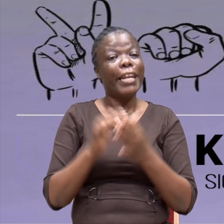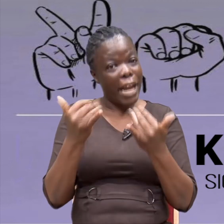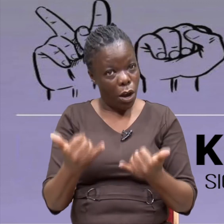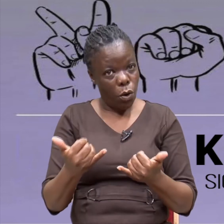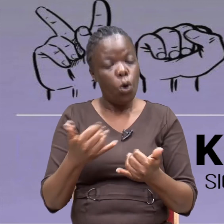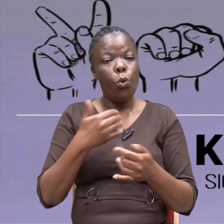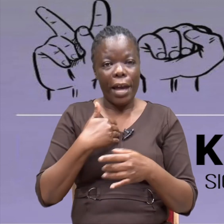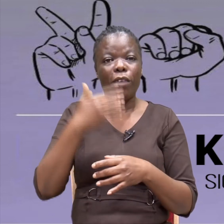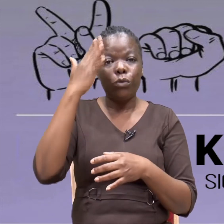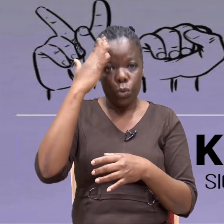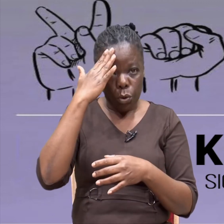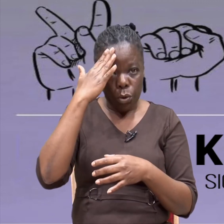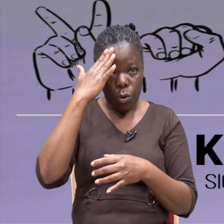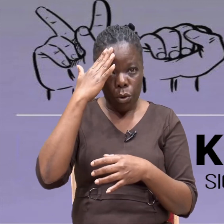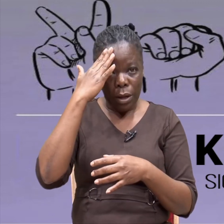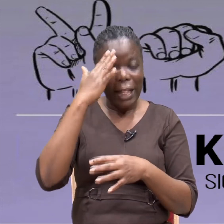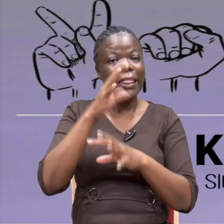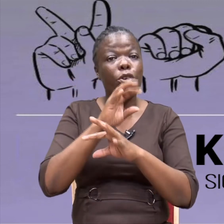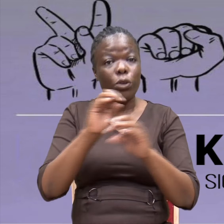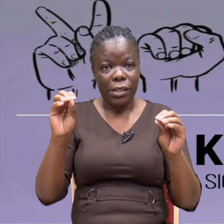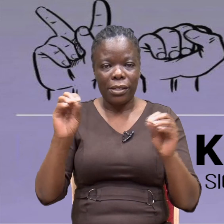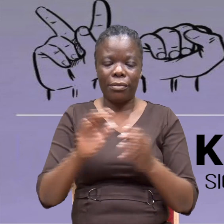Now we have to know the don'ts.